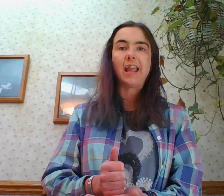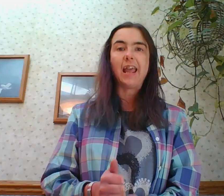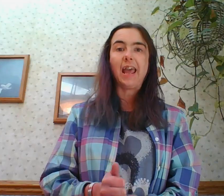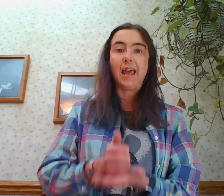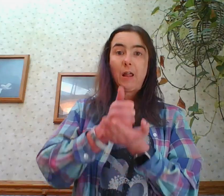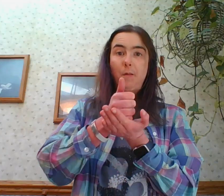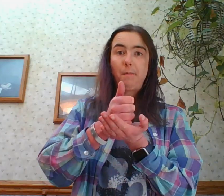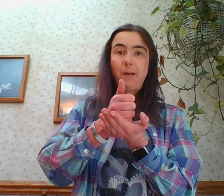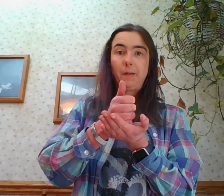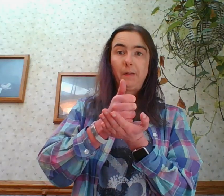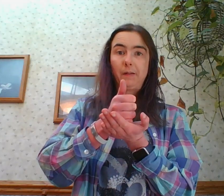Help.